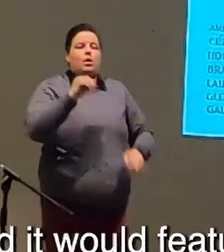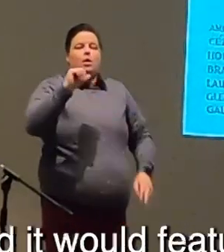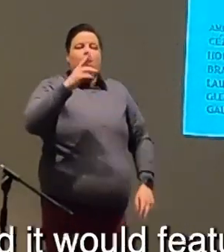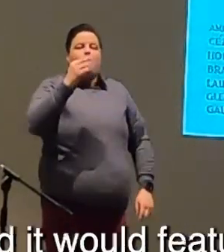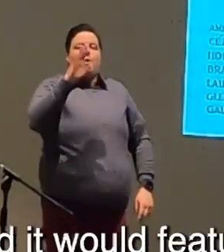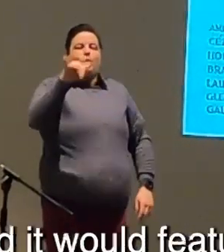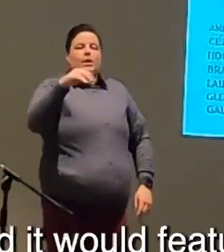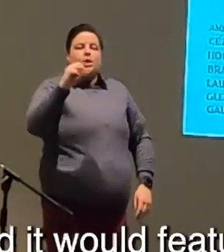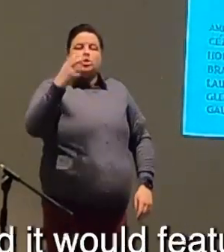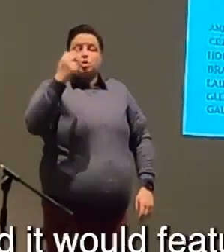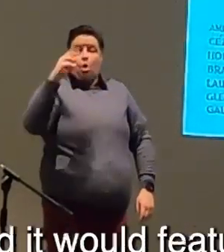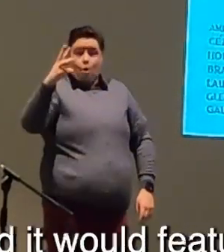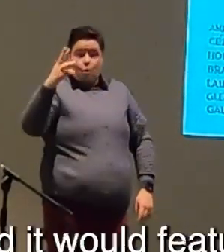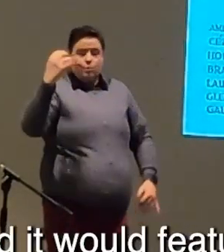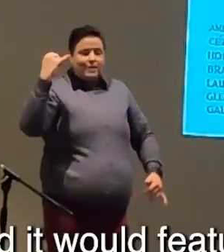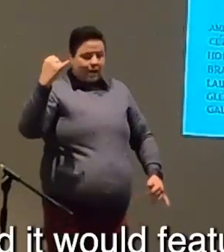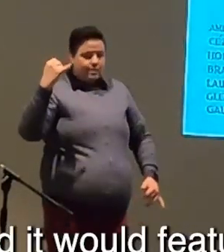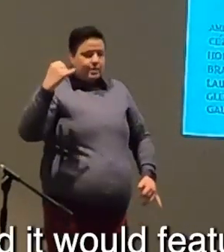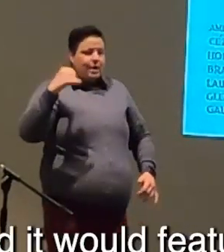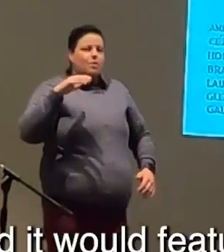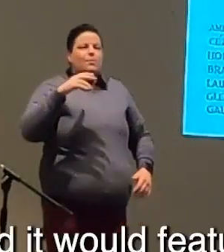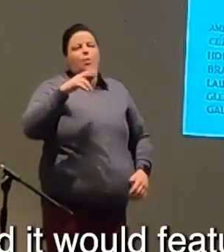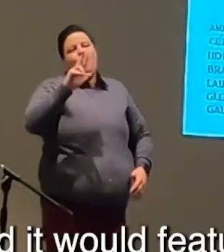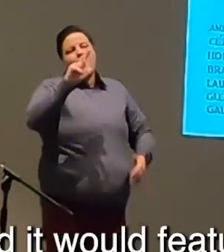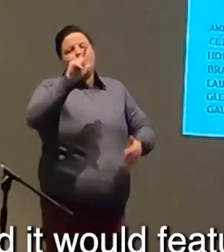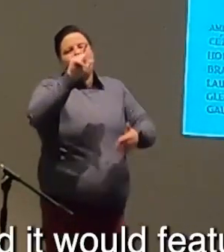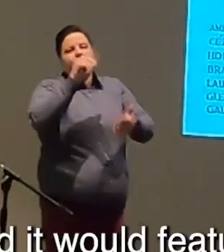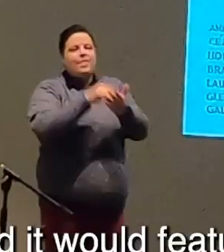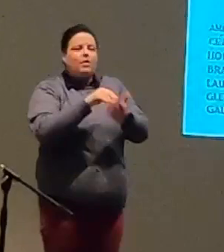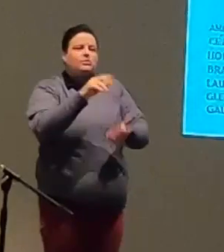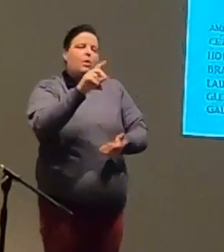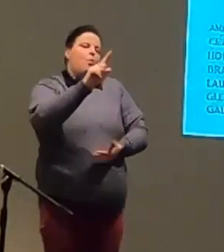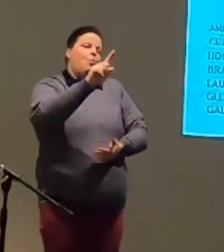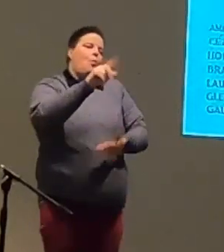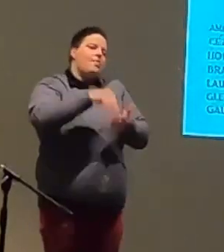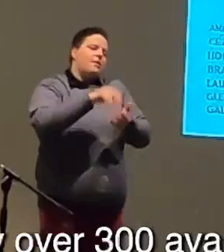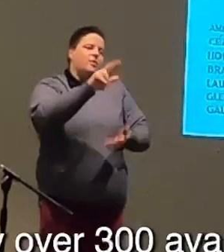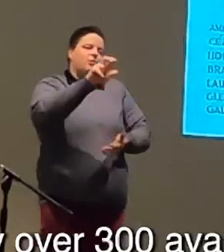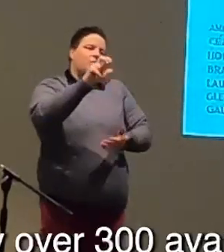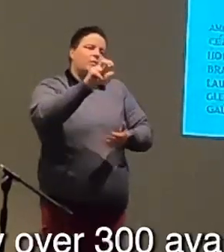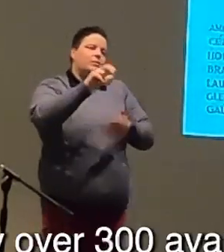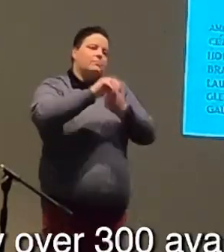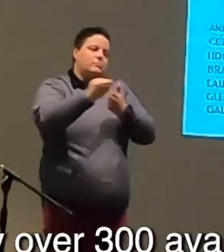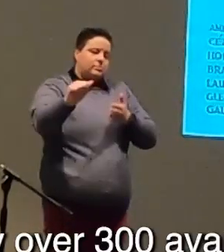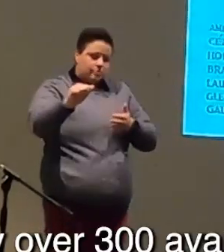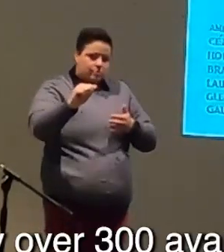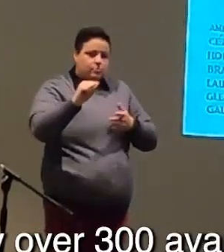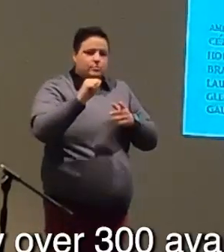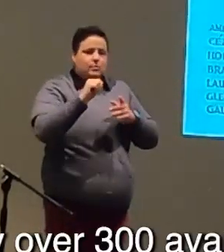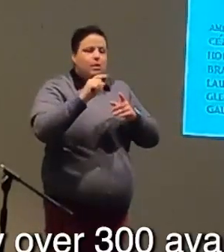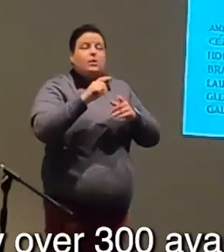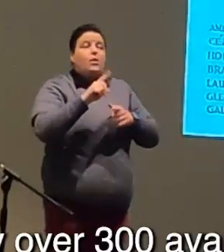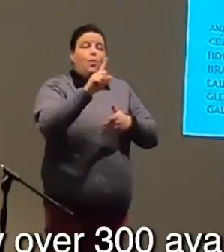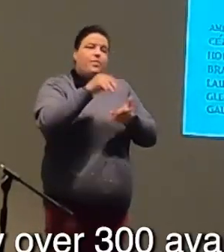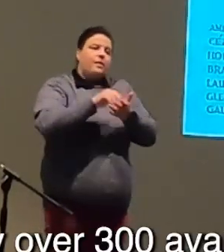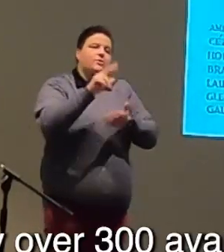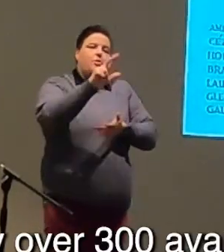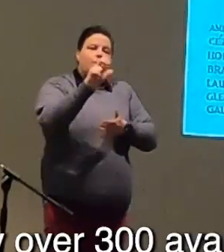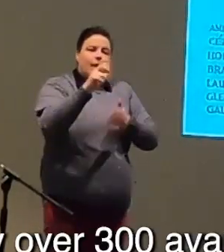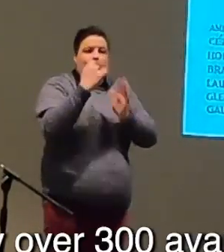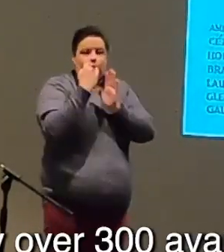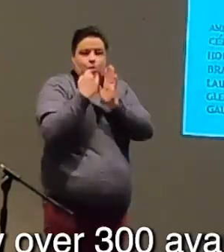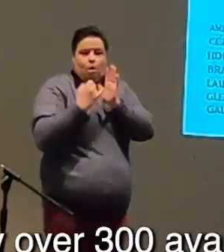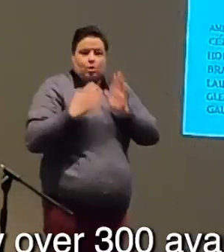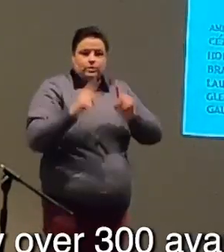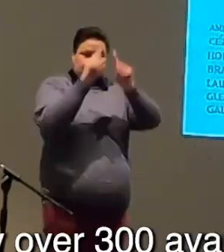now. And it would feature about 1,300 paintings, sculpture, and decorative works by over 300 avant-garde European